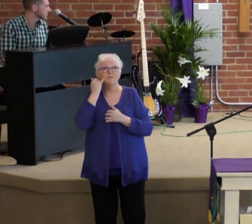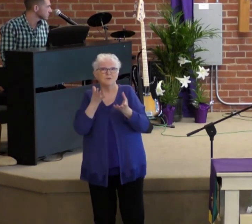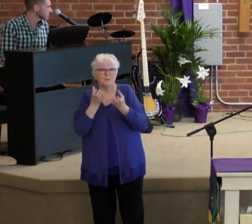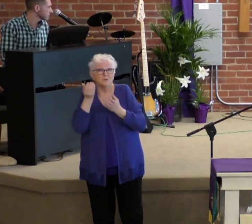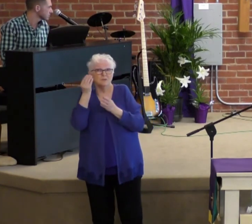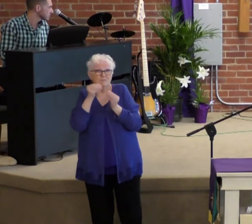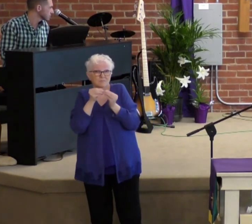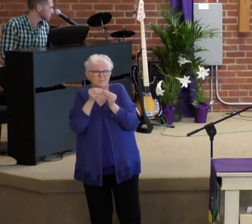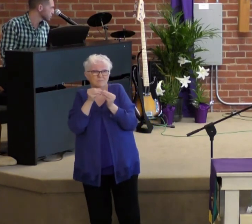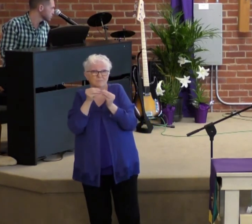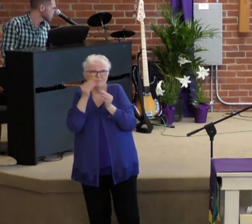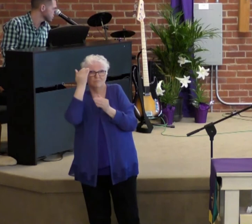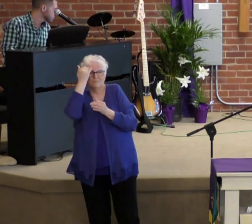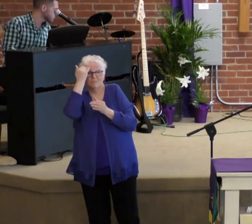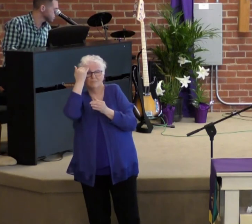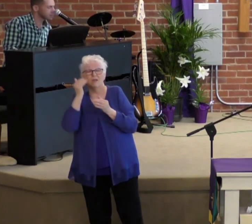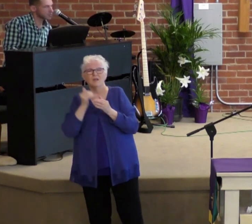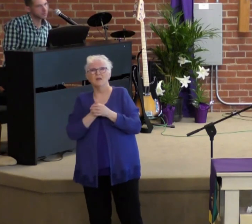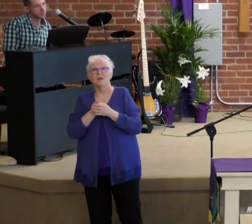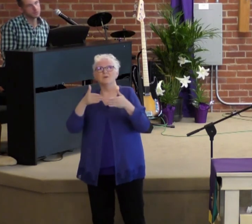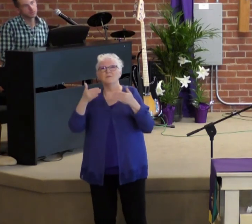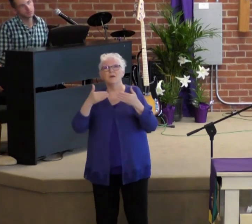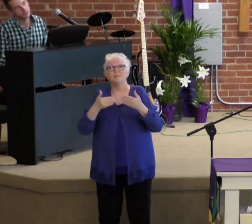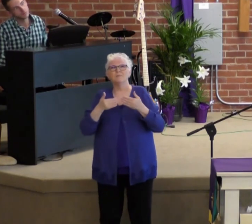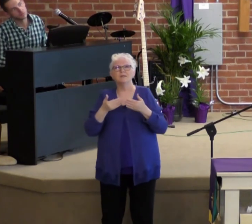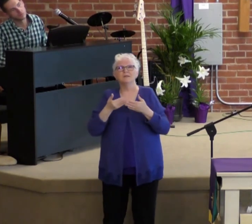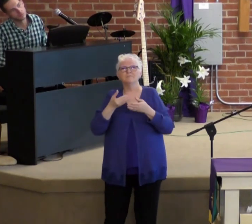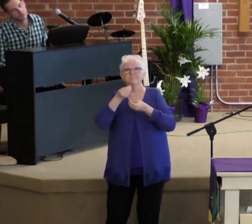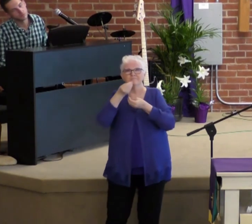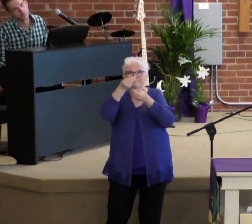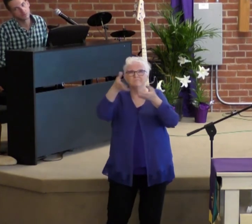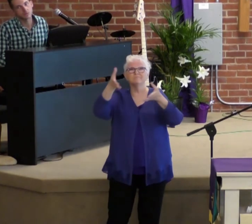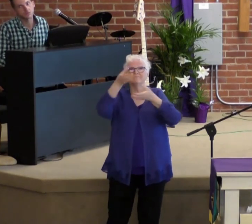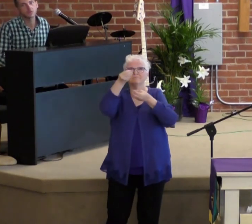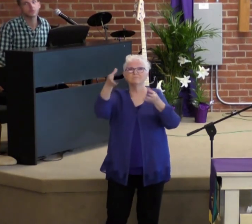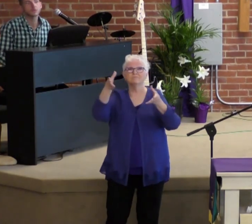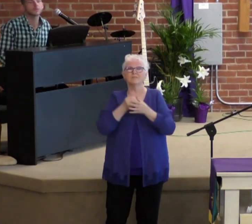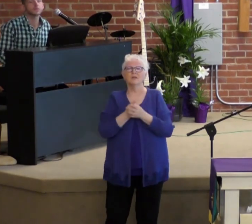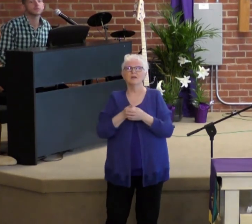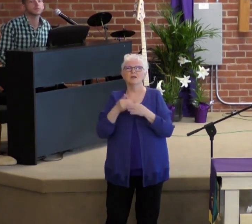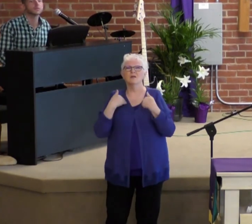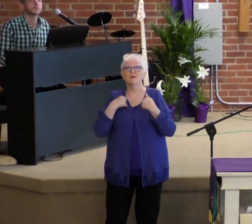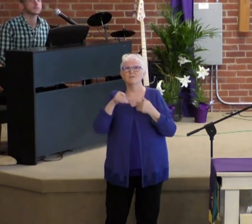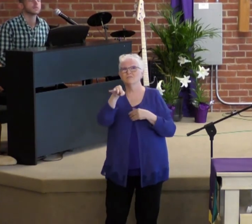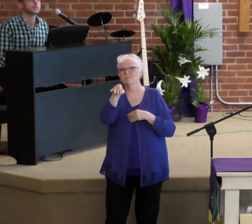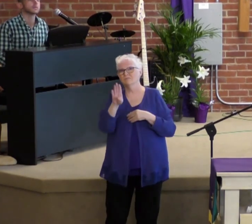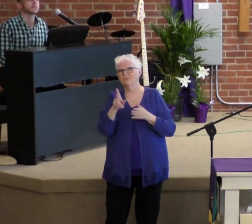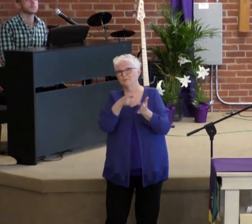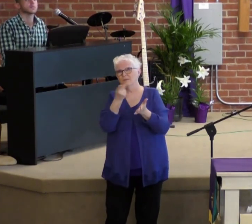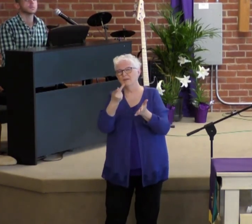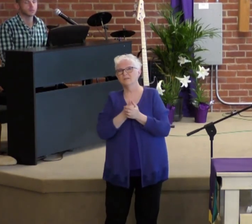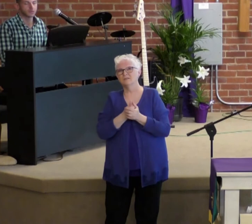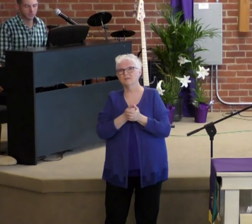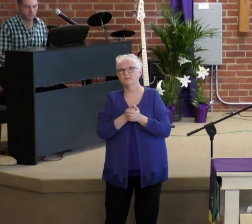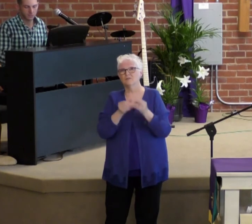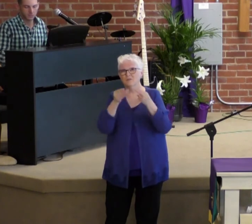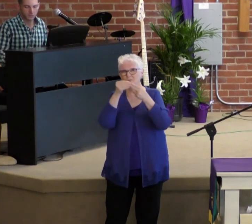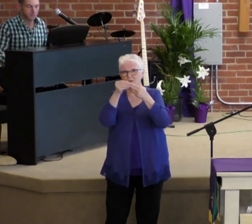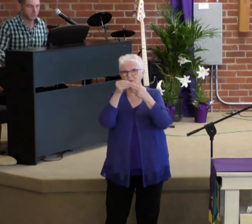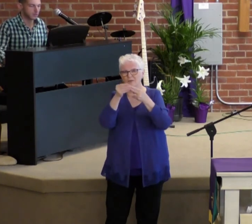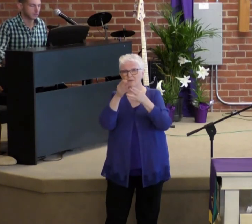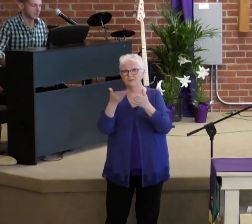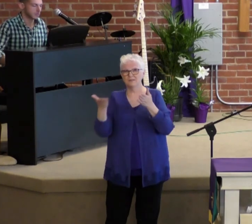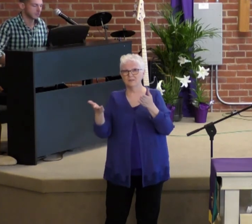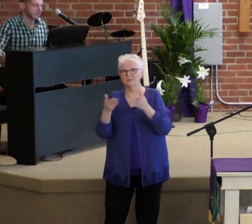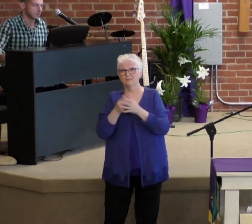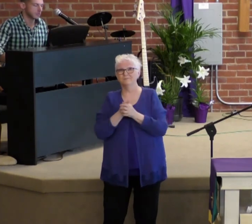to point you in that direction. We have a Facebook page for both of these things that I've